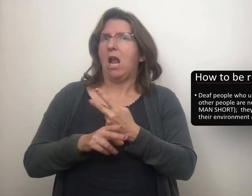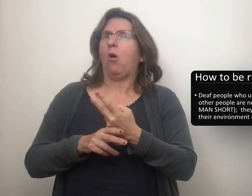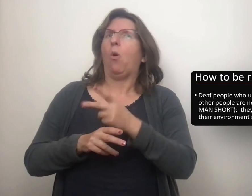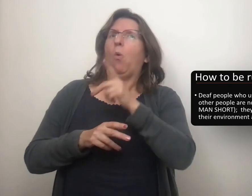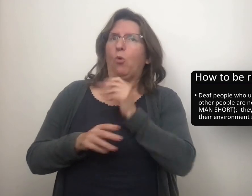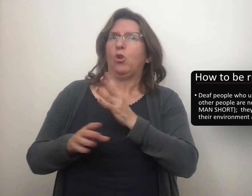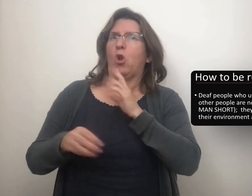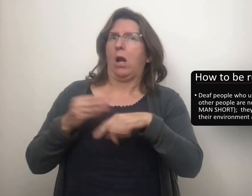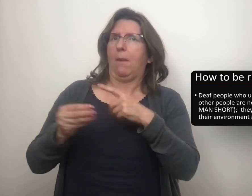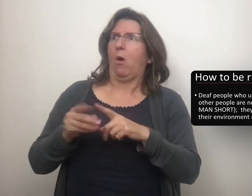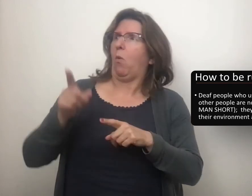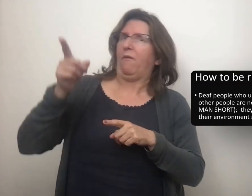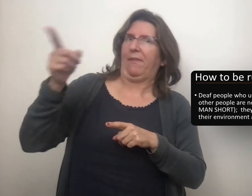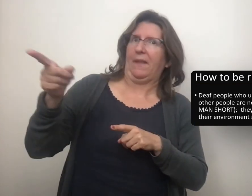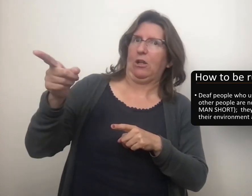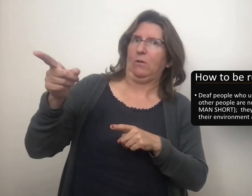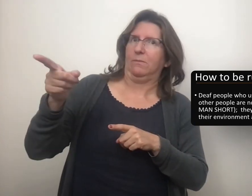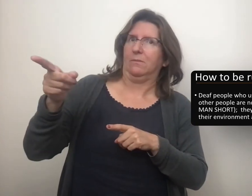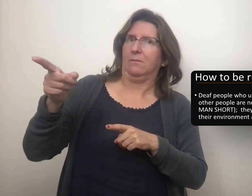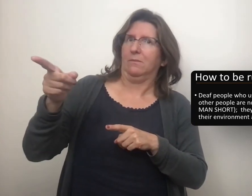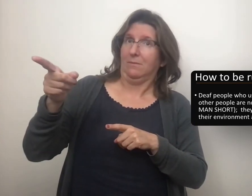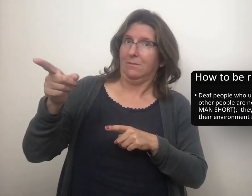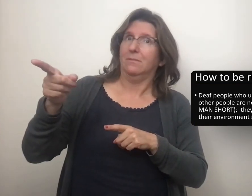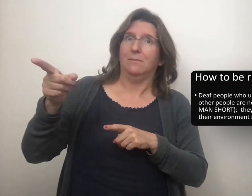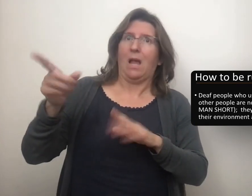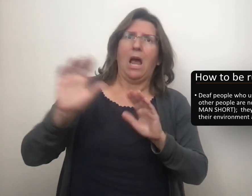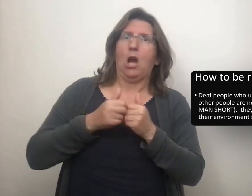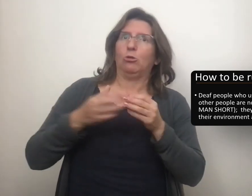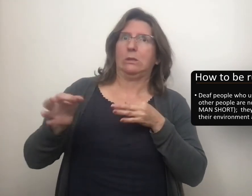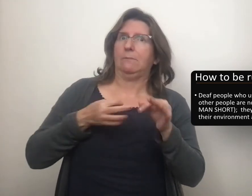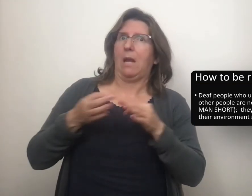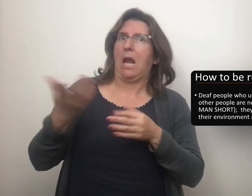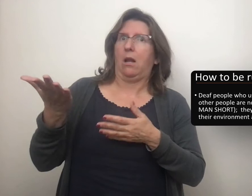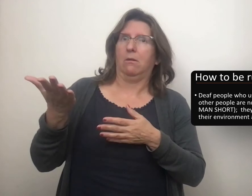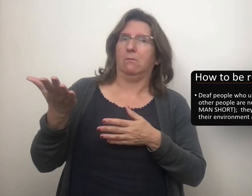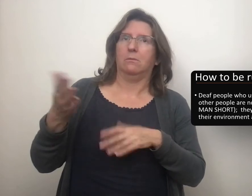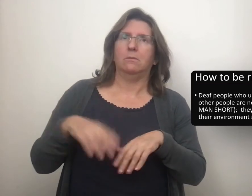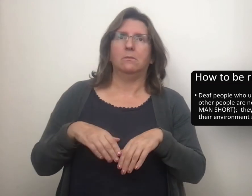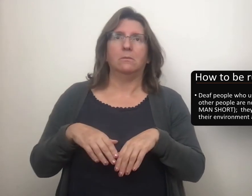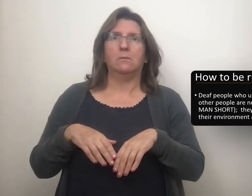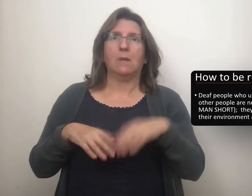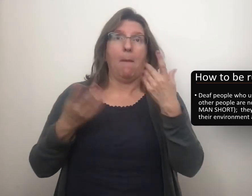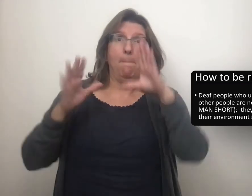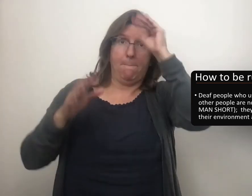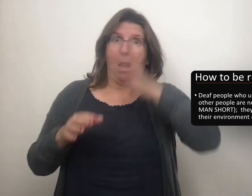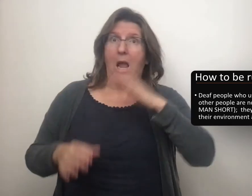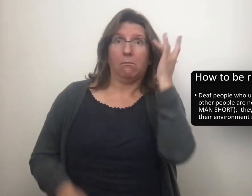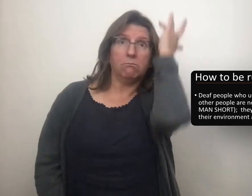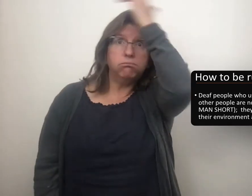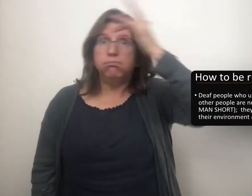to others, but it is not meant that way. These are neutral markers to describe people or the environment. Other